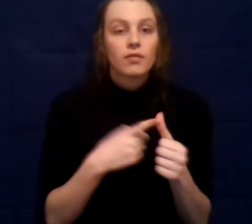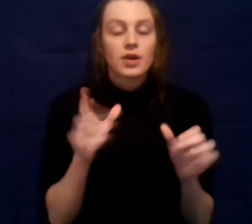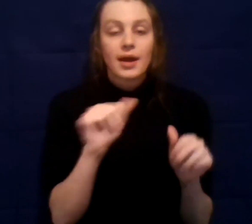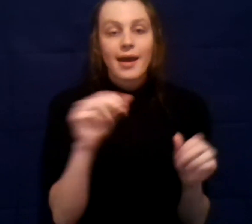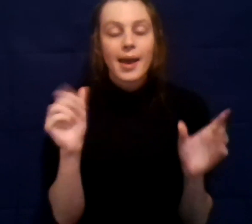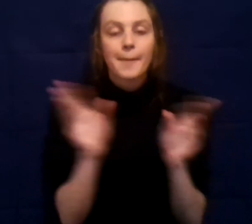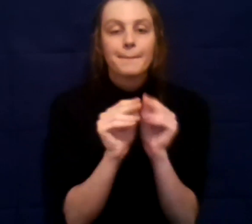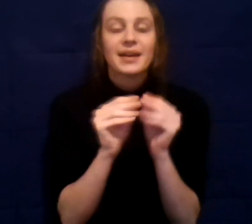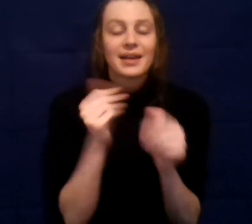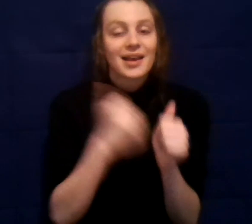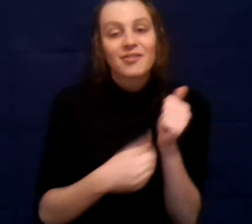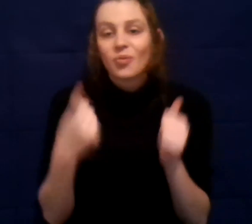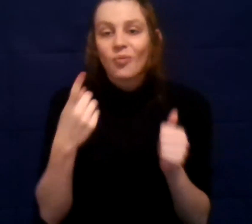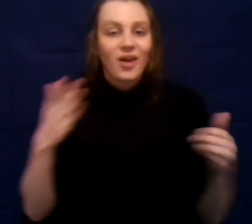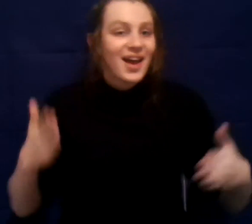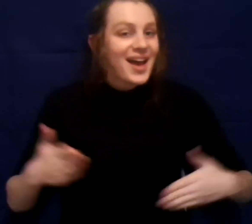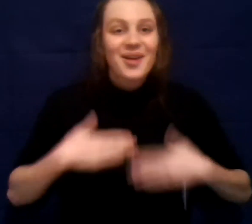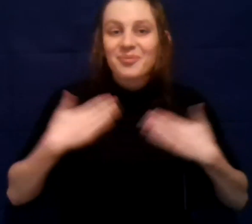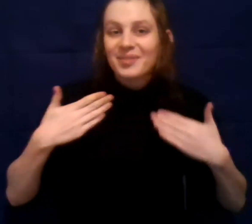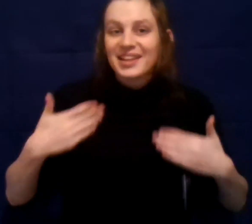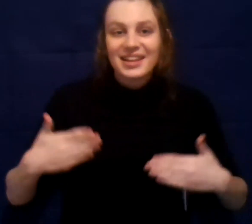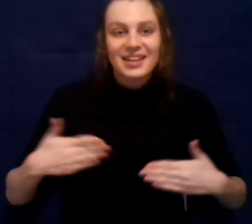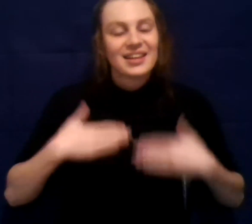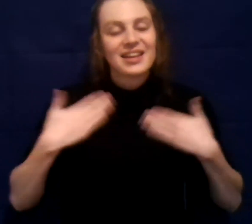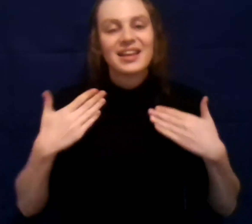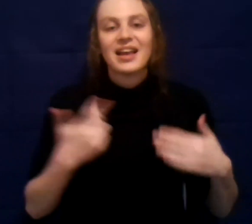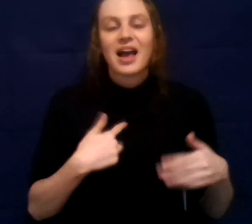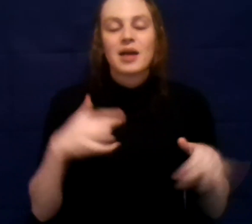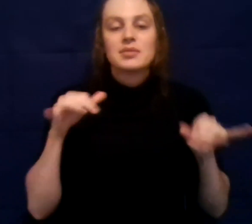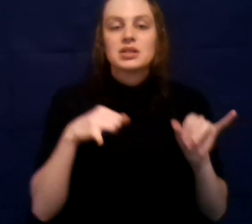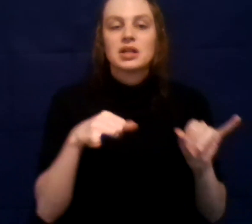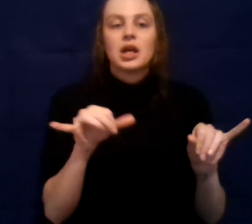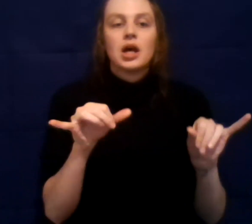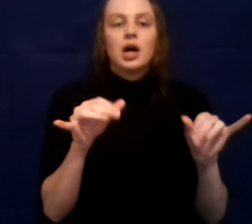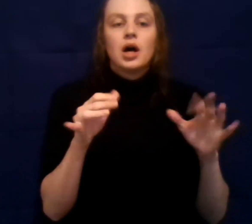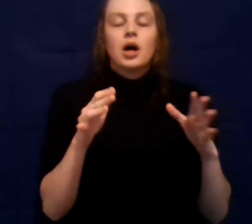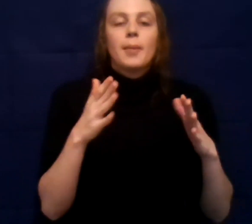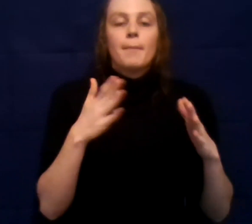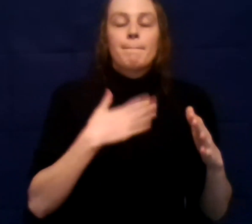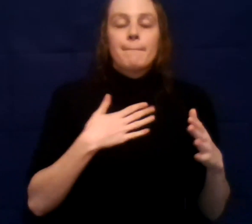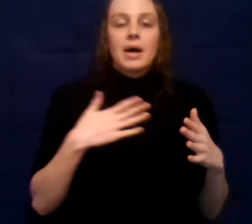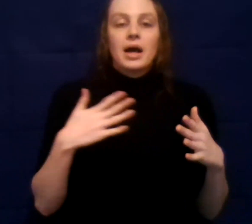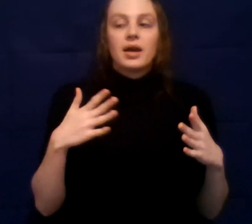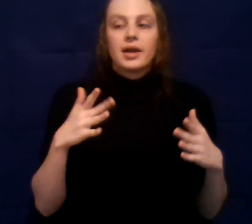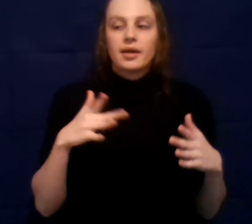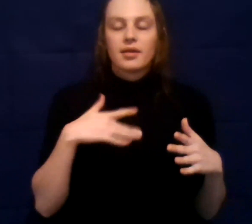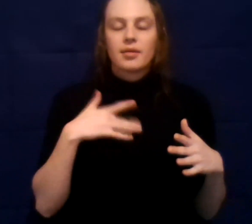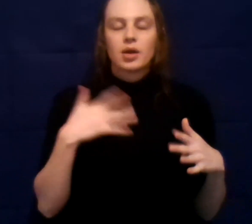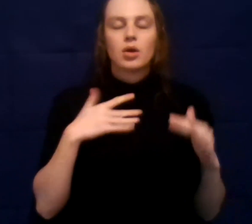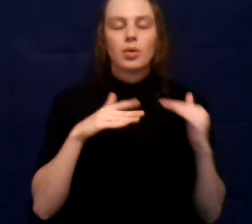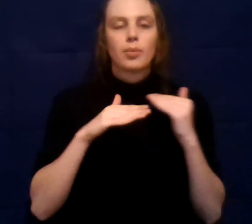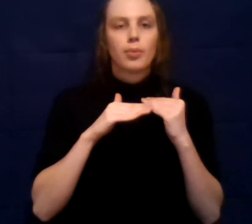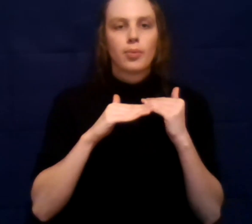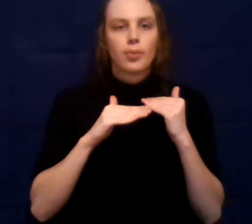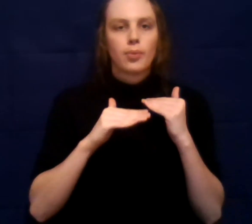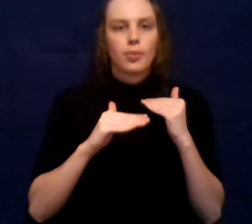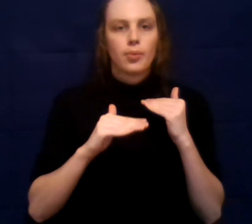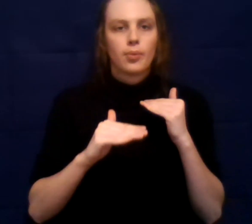I'm still like, coming down from shit, and everyone's so happy and welcoming.